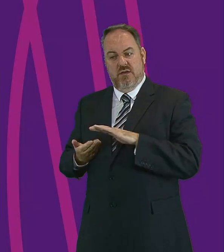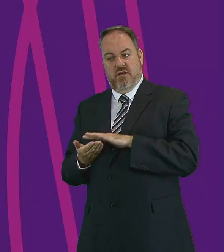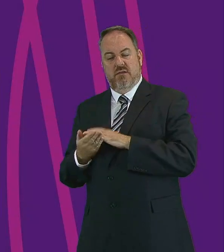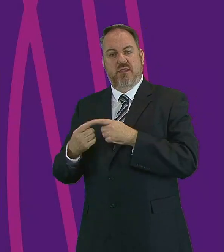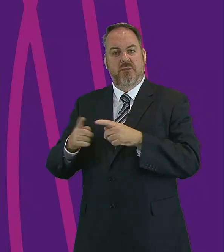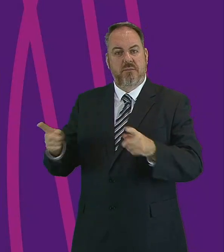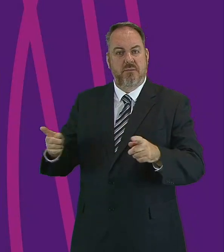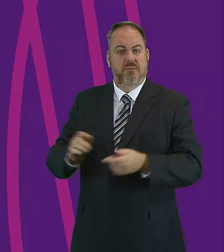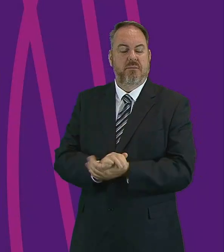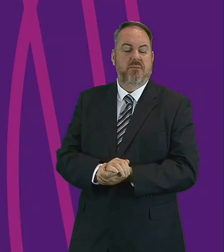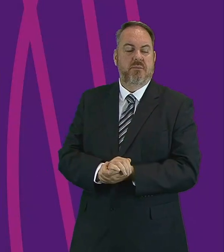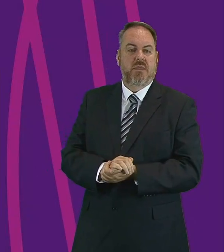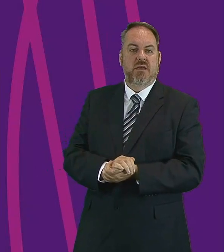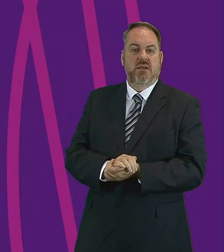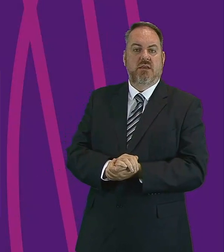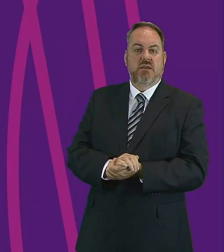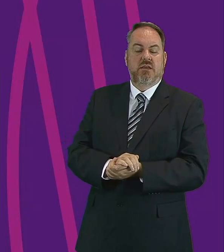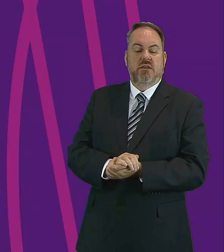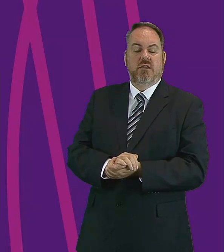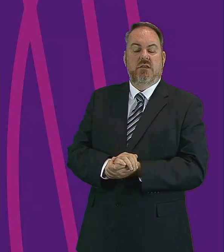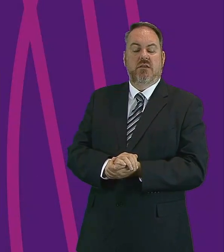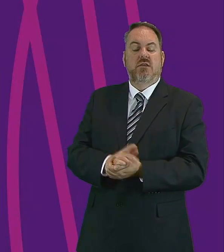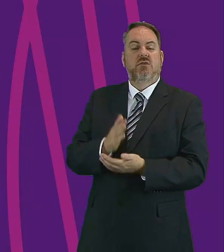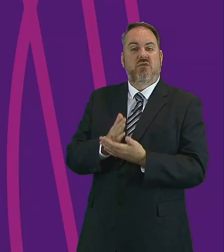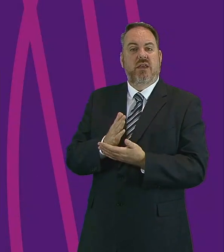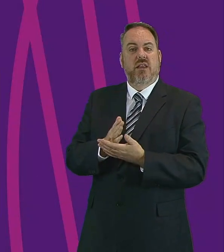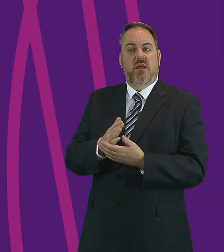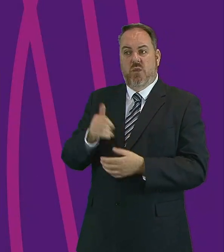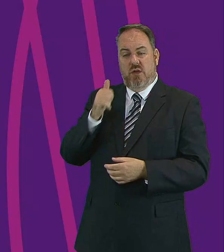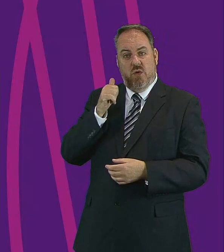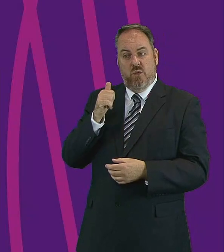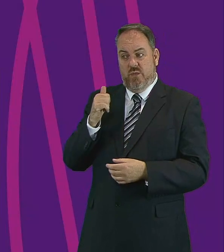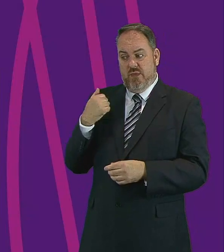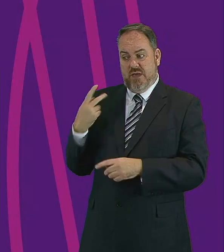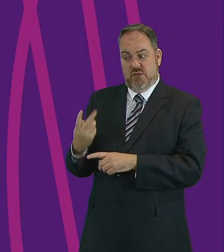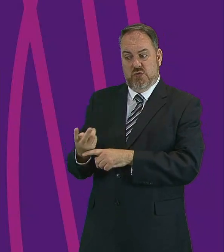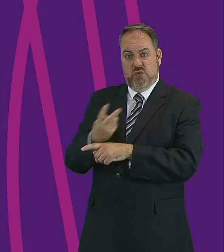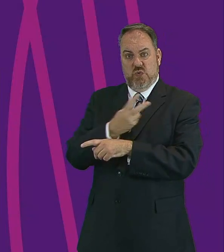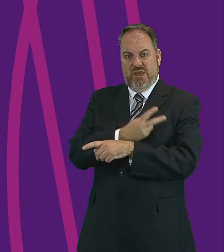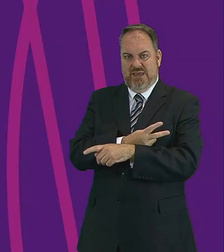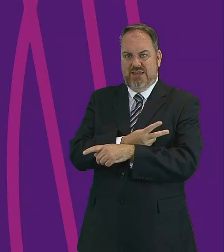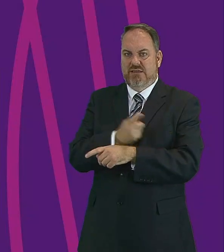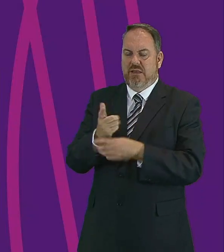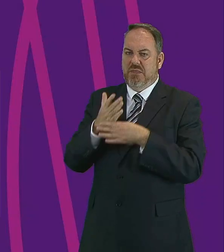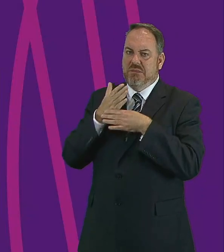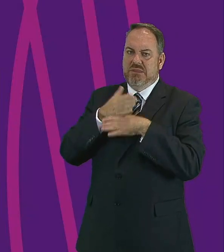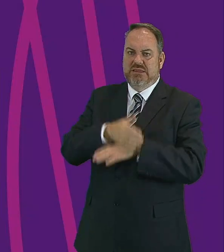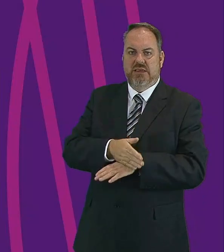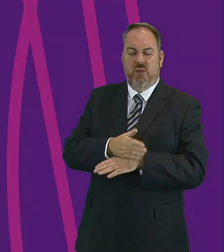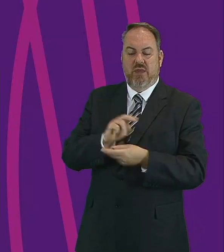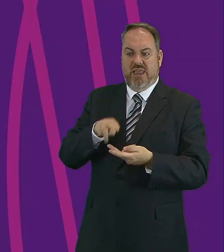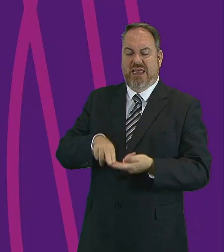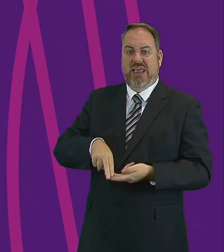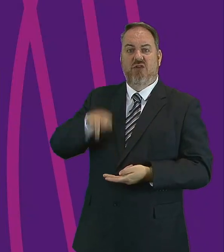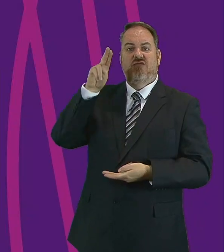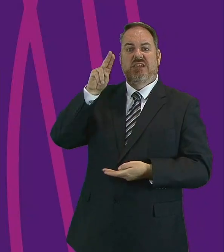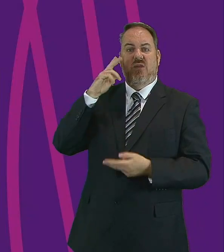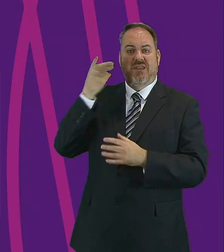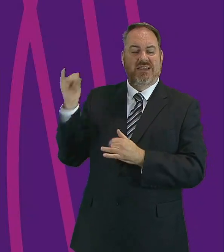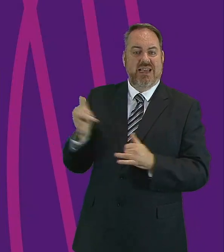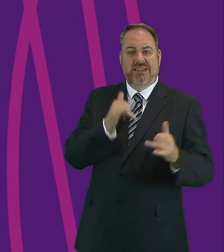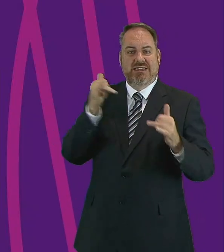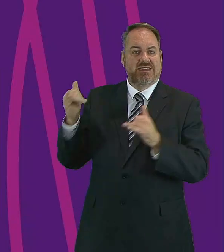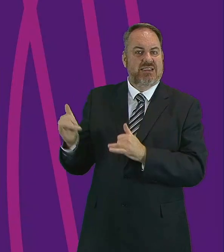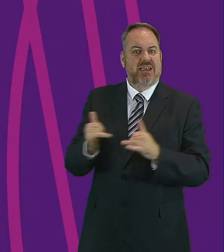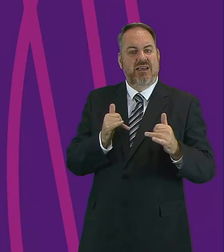have a very short turnaround time. Over the past 2 weeks, there have been pressures on that because of the increase in demand in